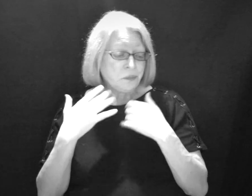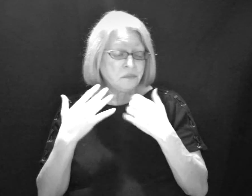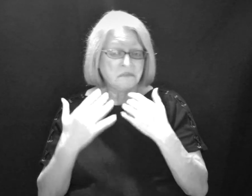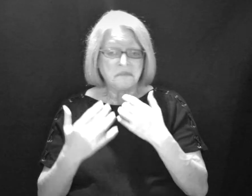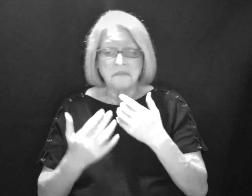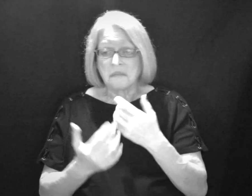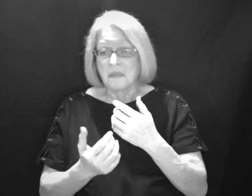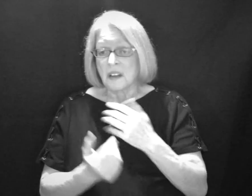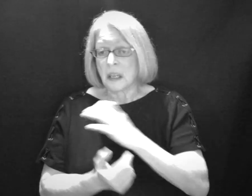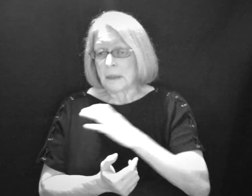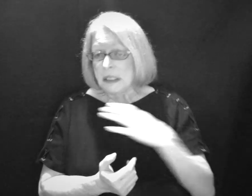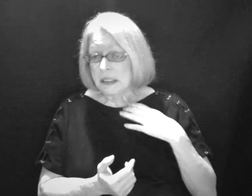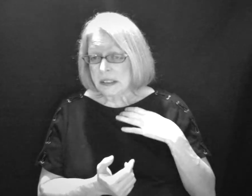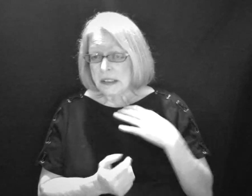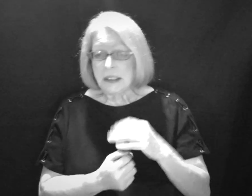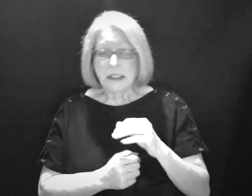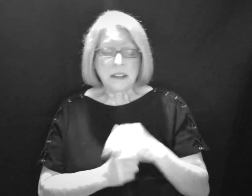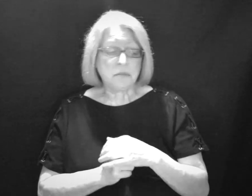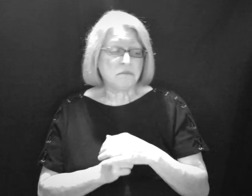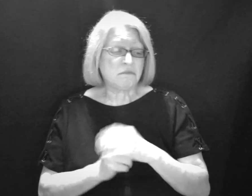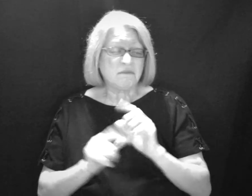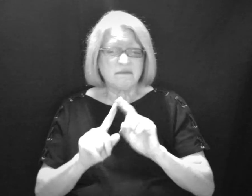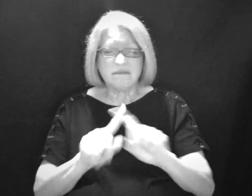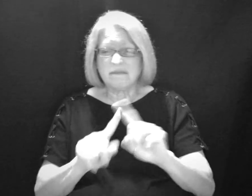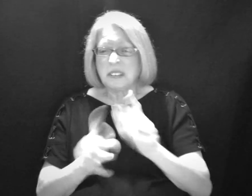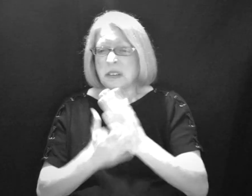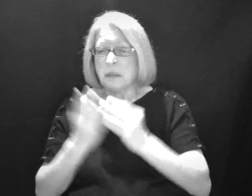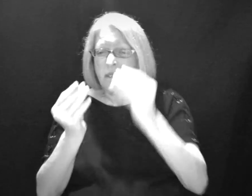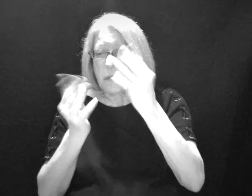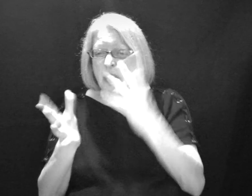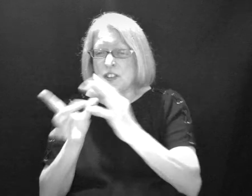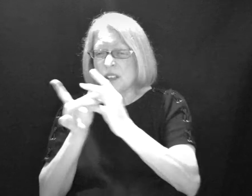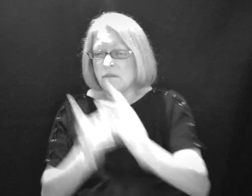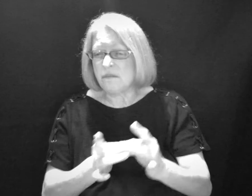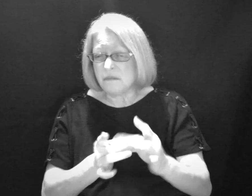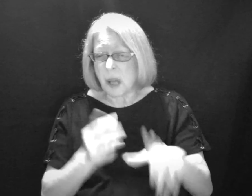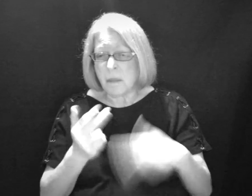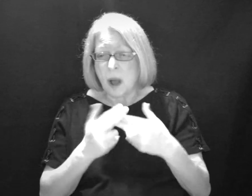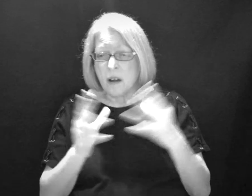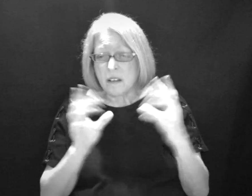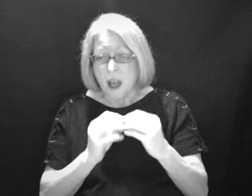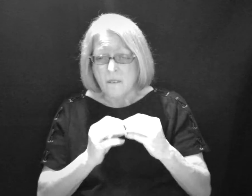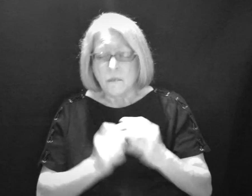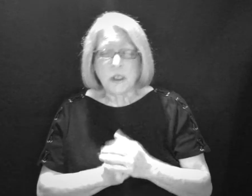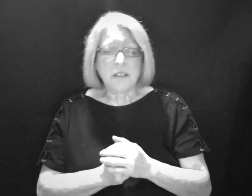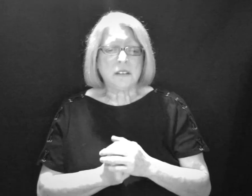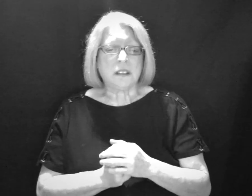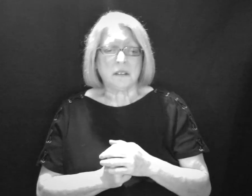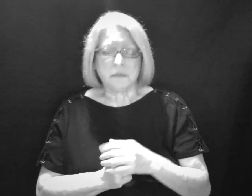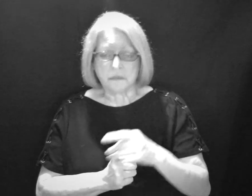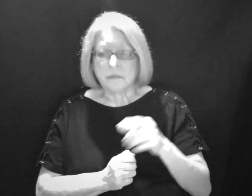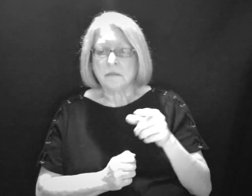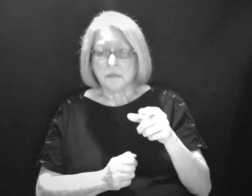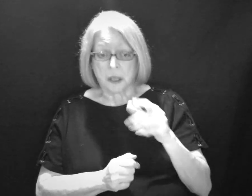and put a dot before it, dot about dash text. And I just click Tab